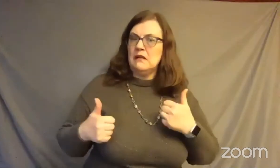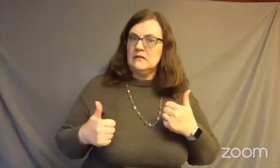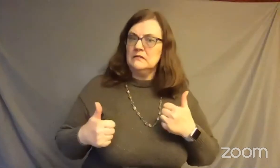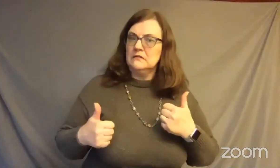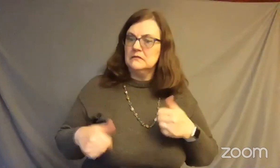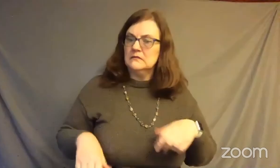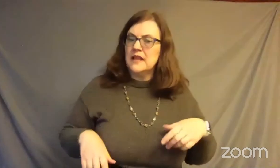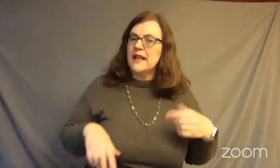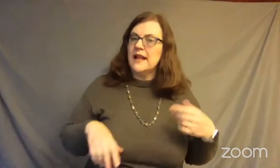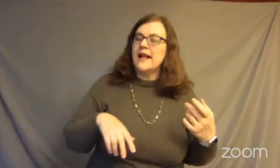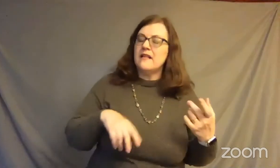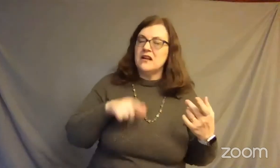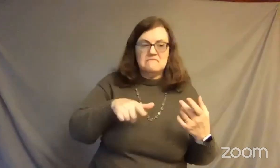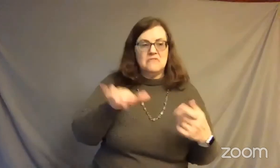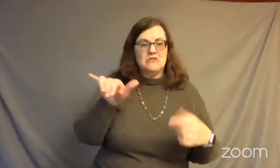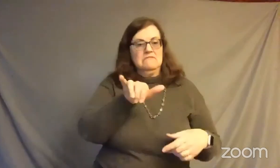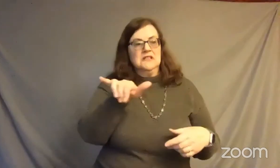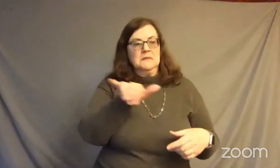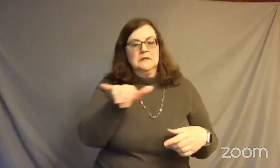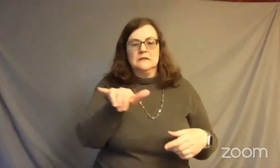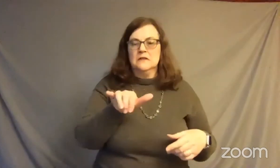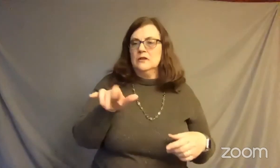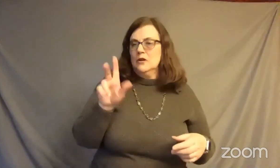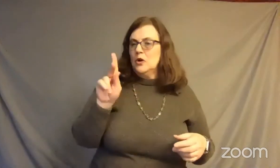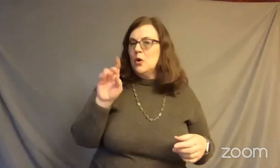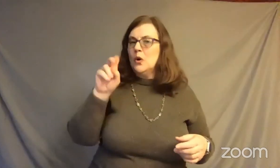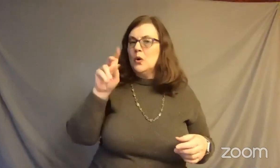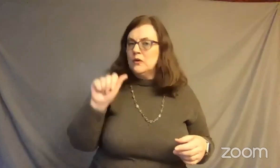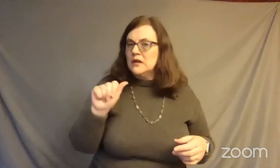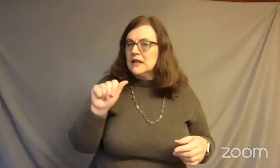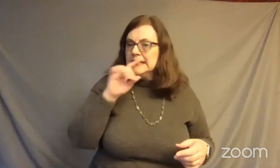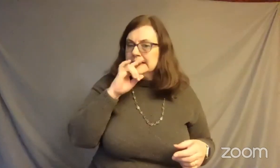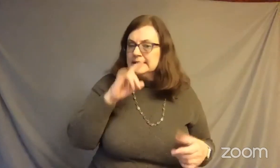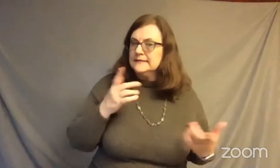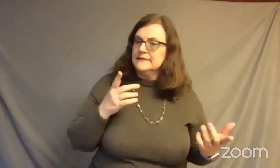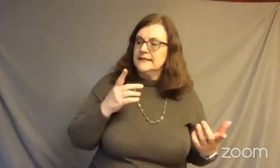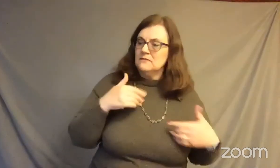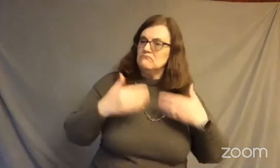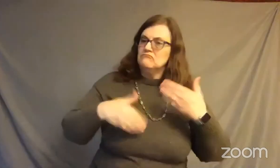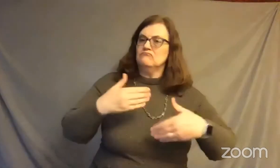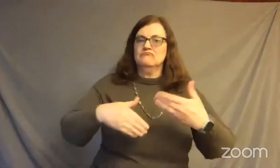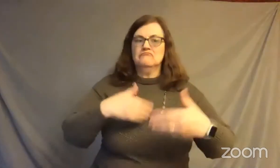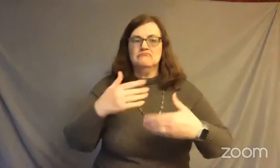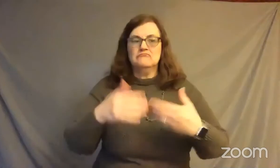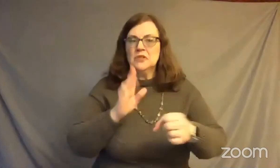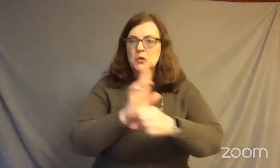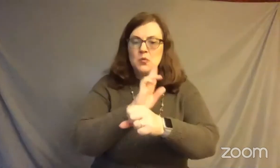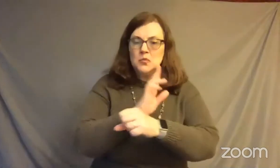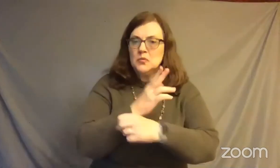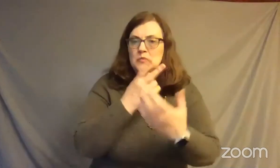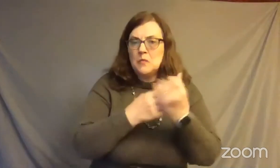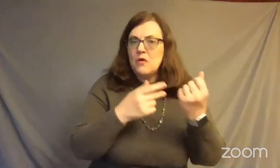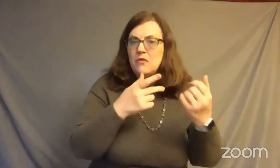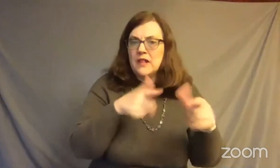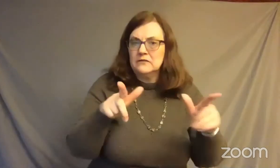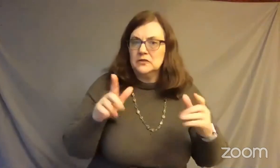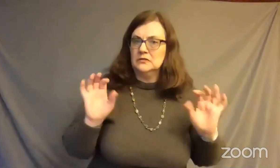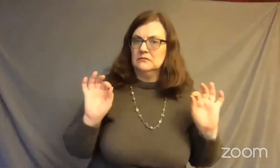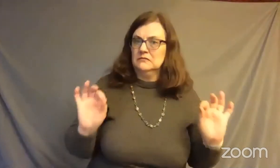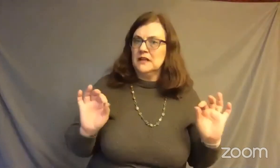and spoken language, and they acquire them both well. They acquire them parallel to many coda